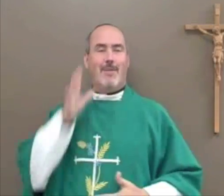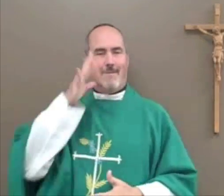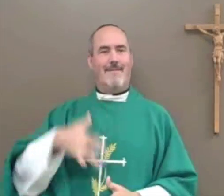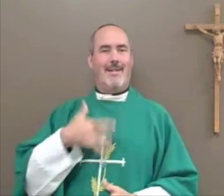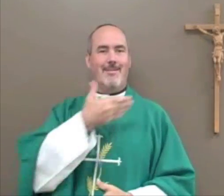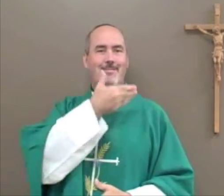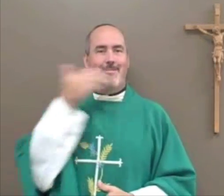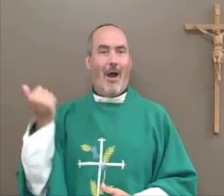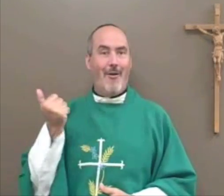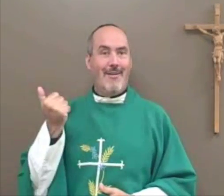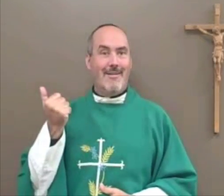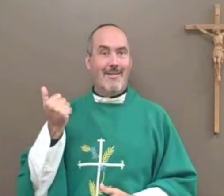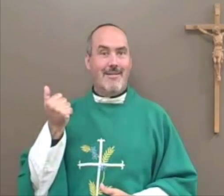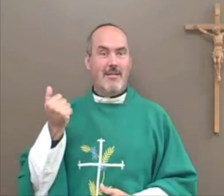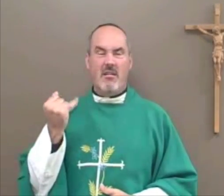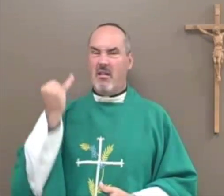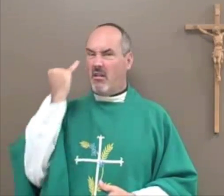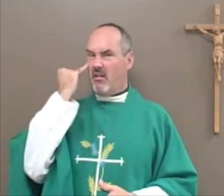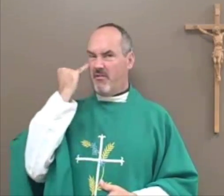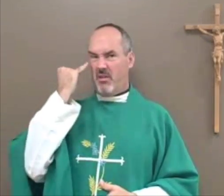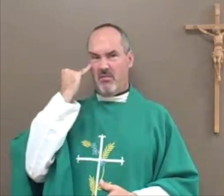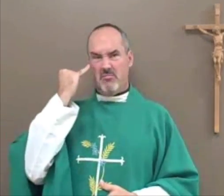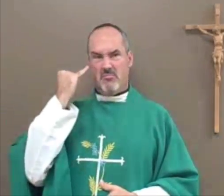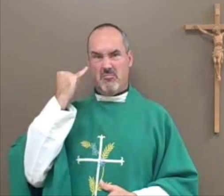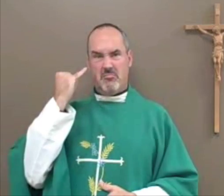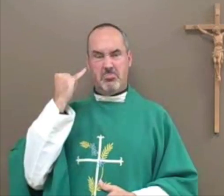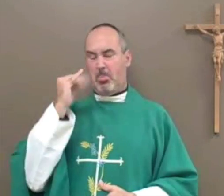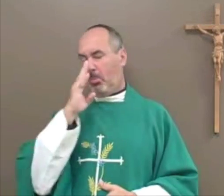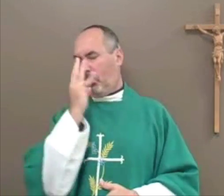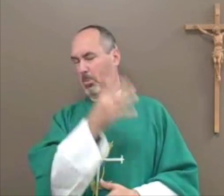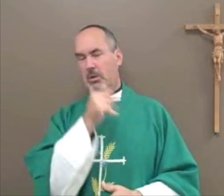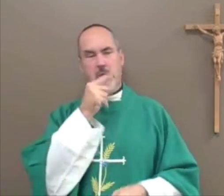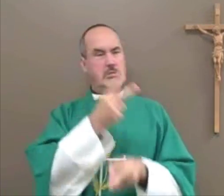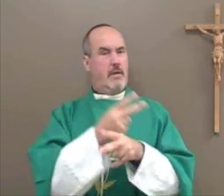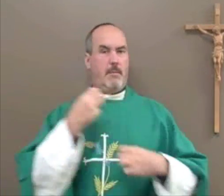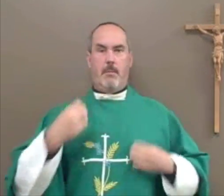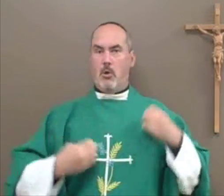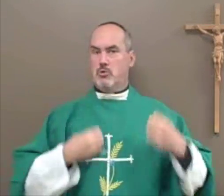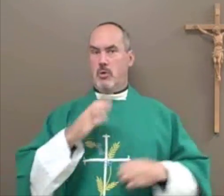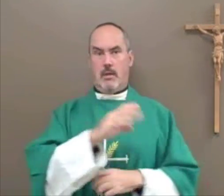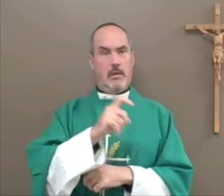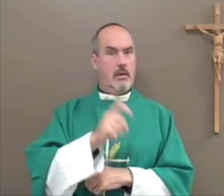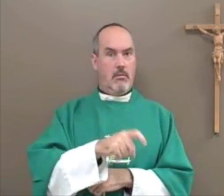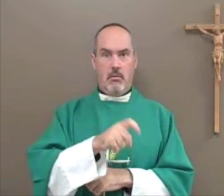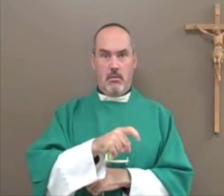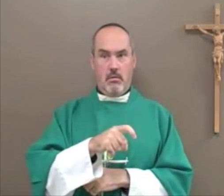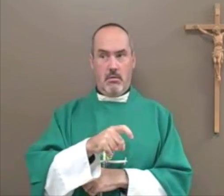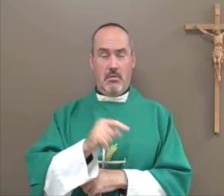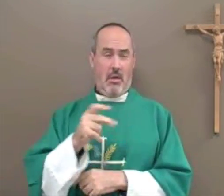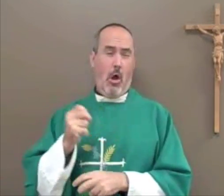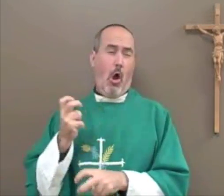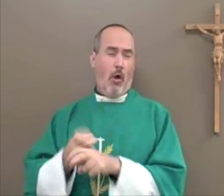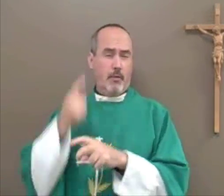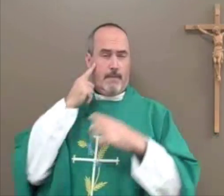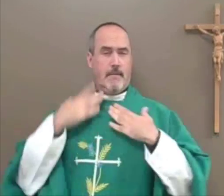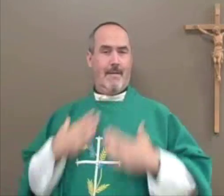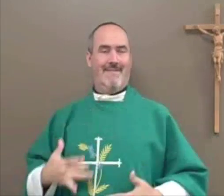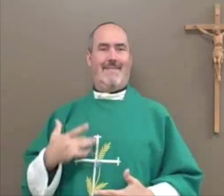body first and get that feeling better, and then the physical part will come after. If we ignore the emotional